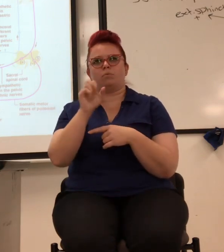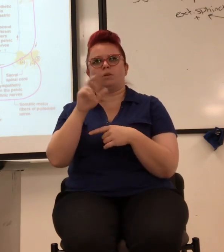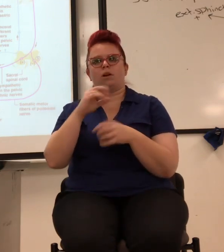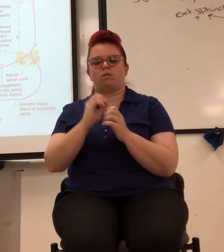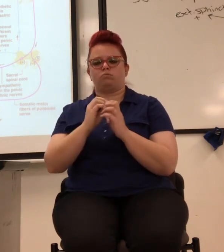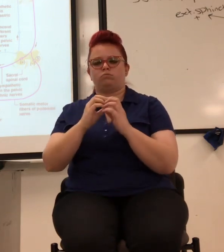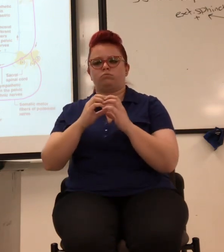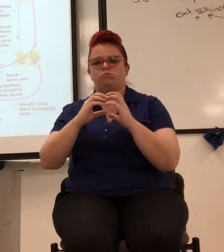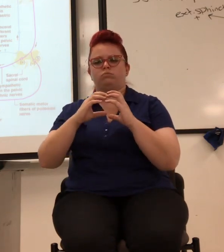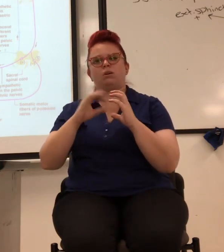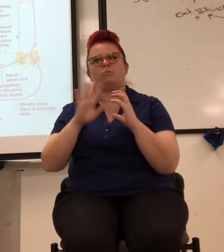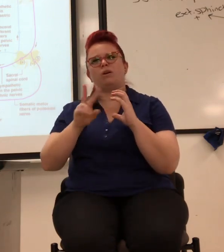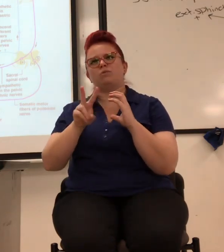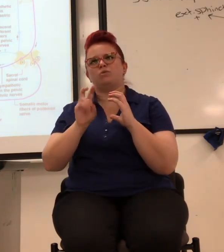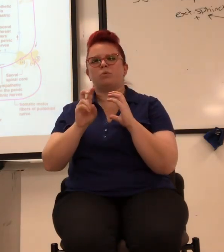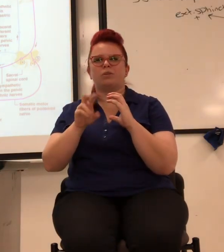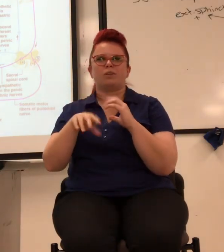pudendal,